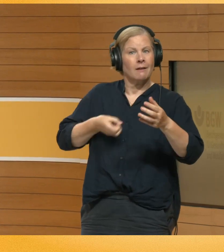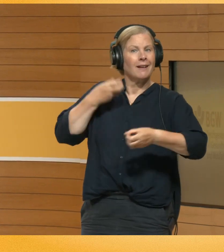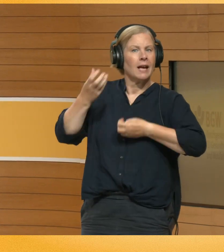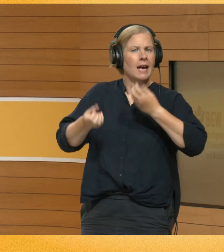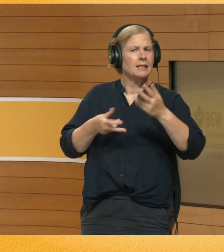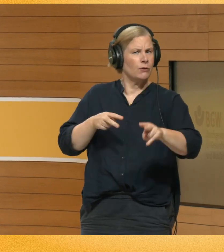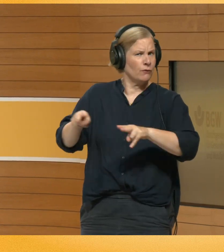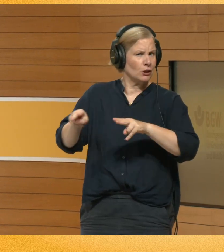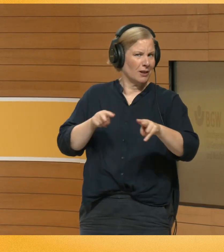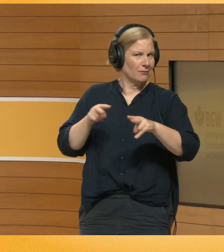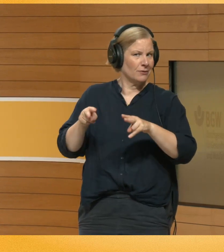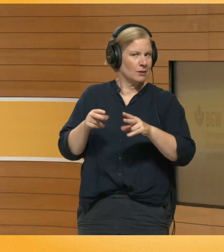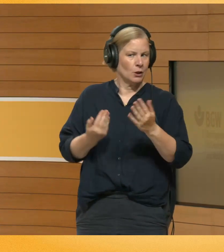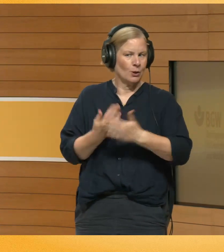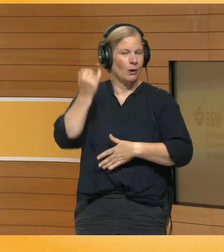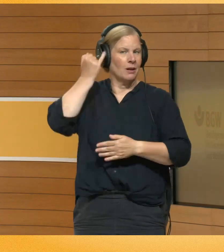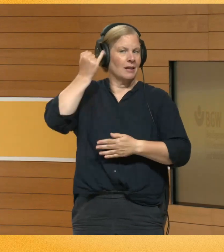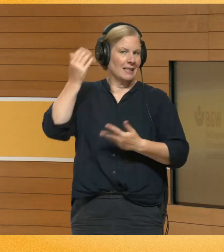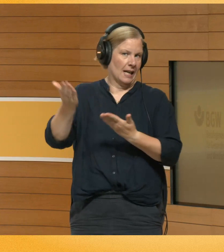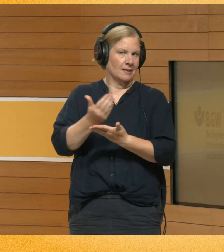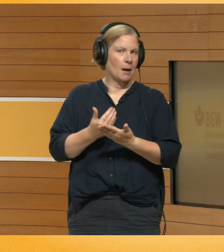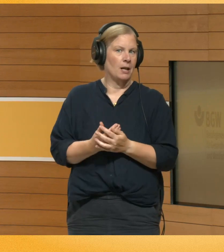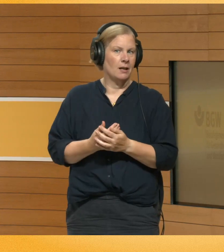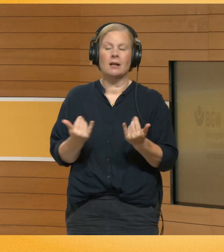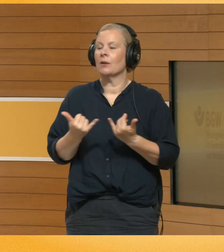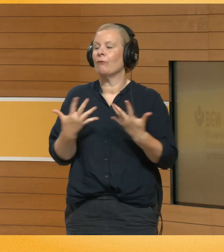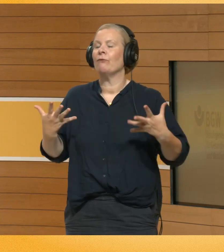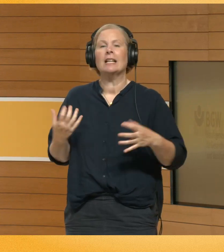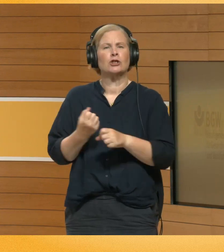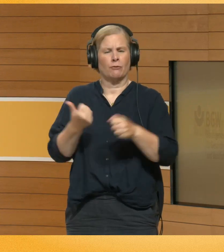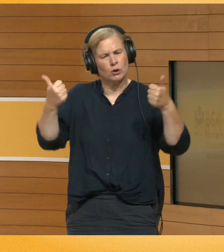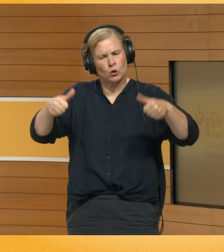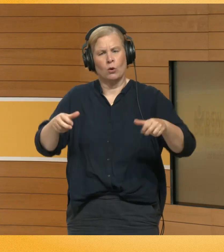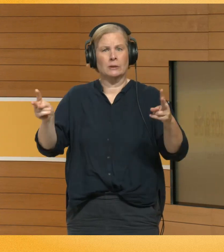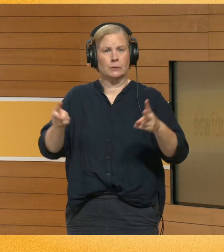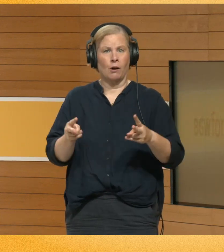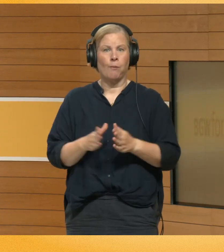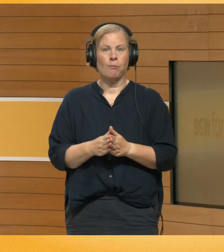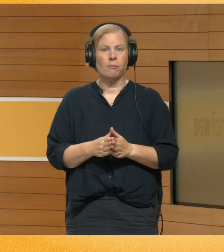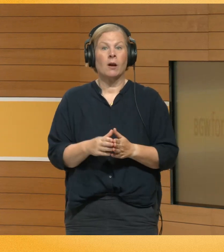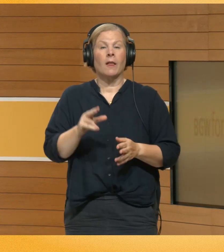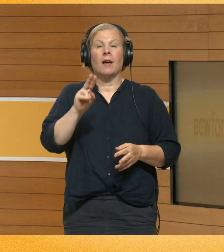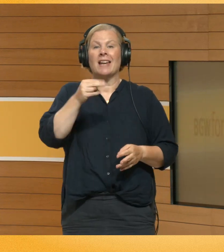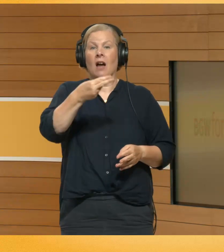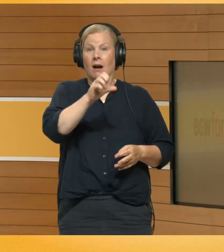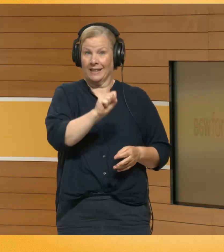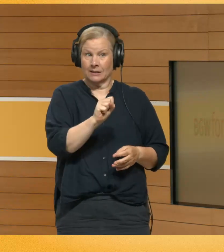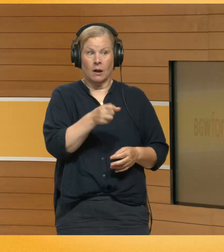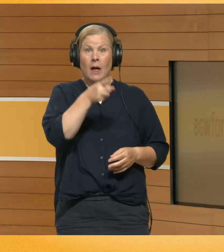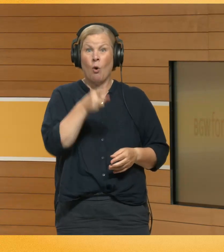you alleviate pressure? For example, if you have 100,000 vacancies in the NHS, how can you move the money from the Treasury